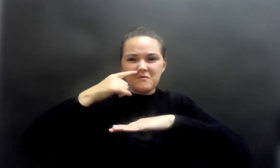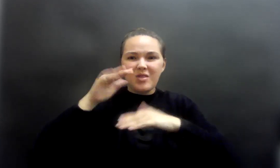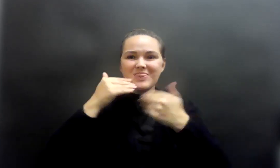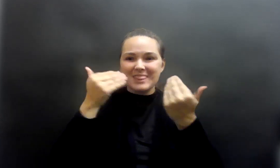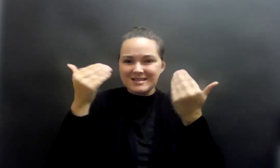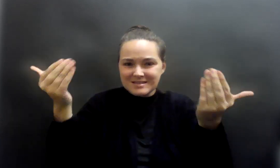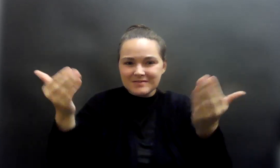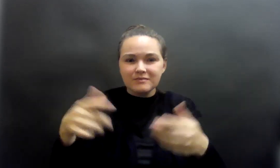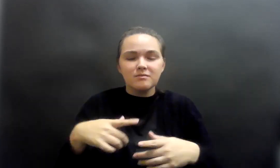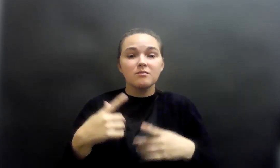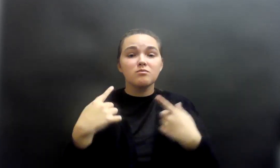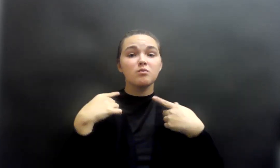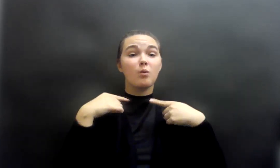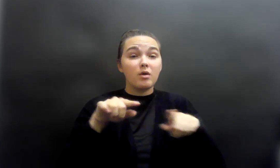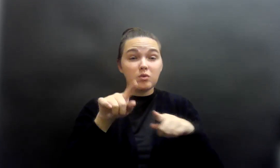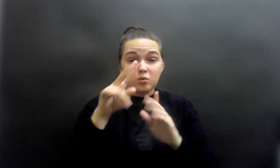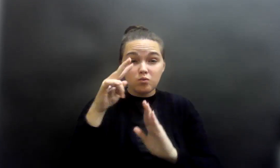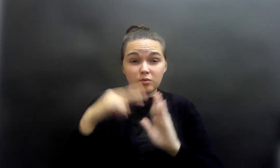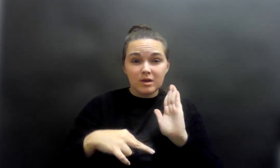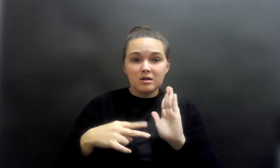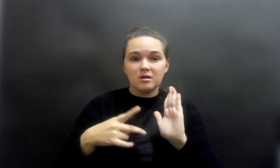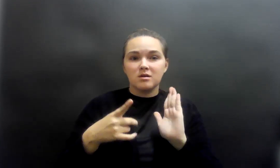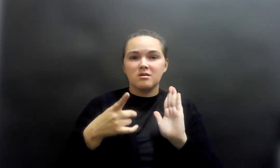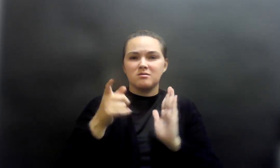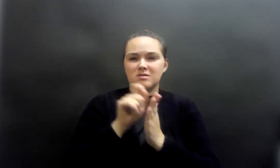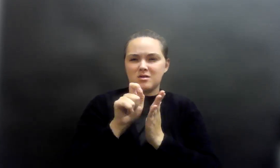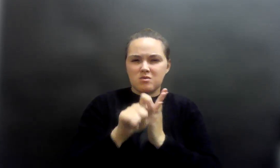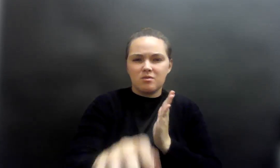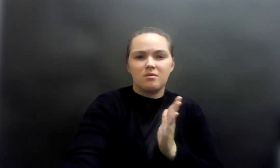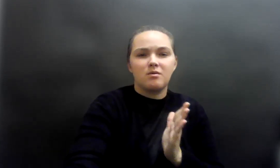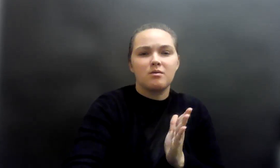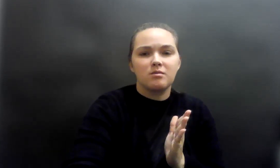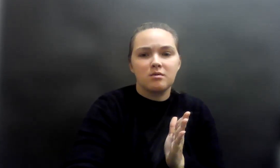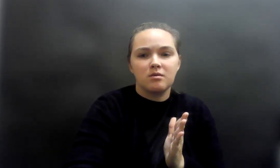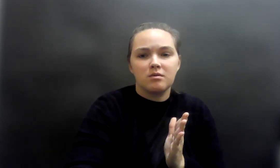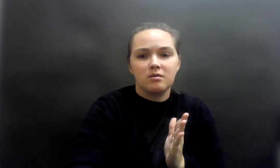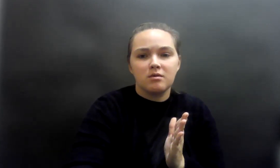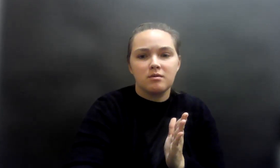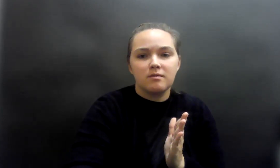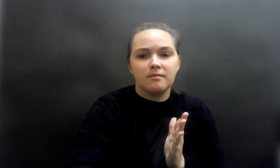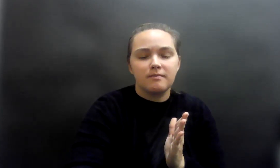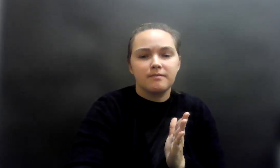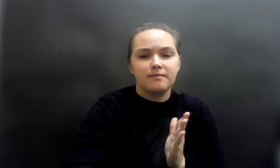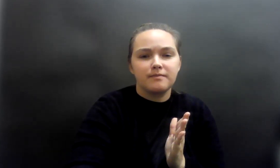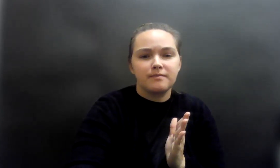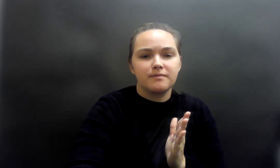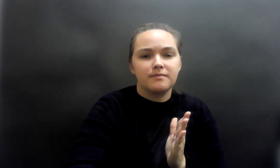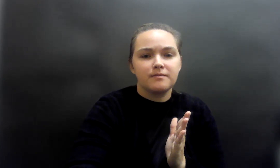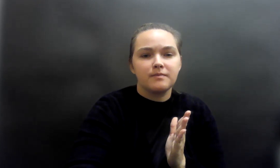read, take notes on when James feels grown up. James was exhausted. 22 people,